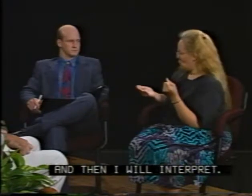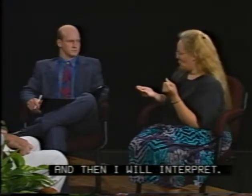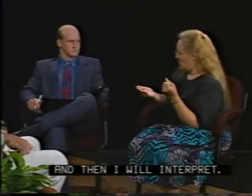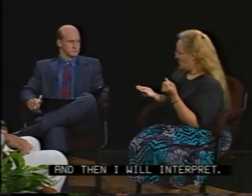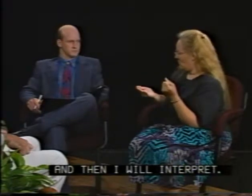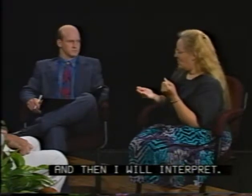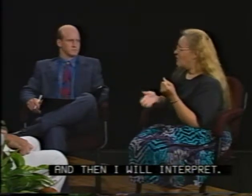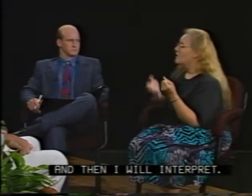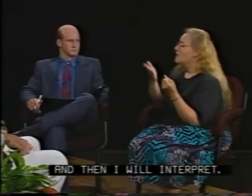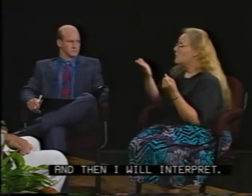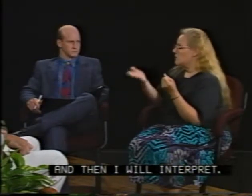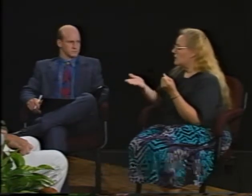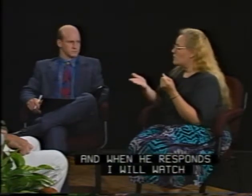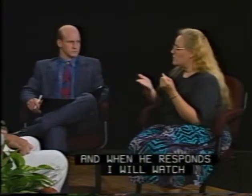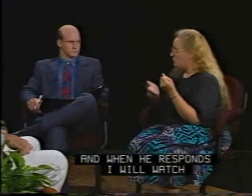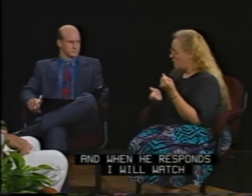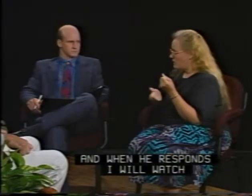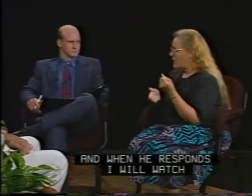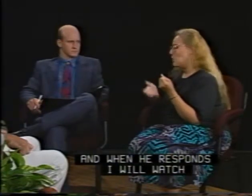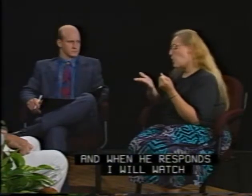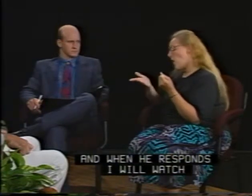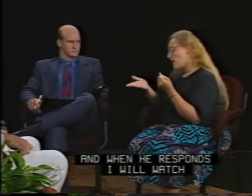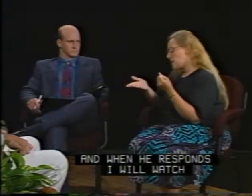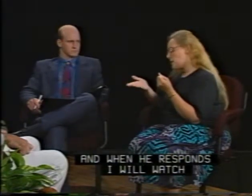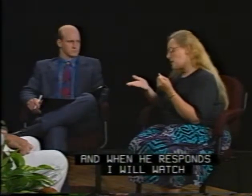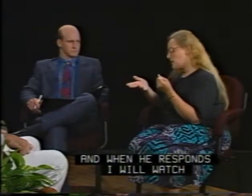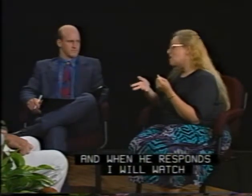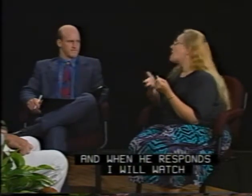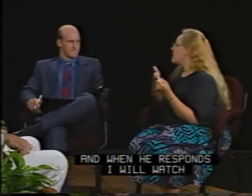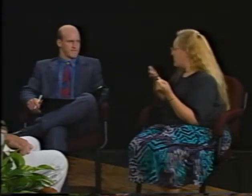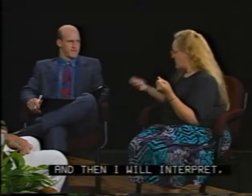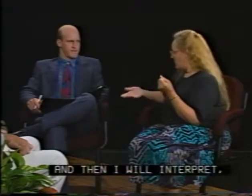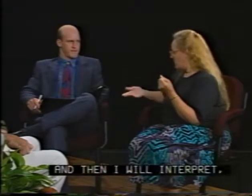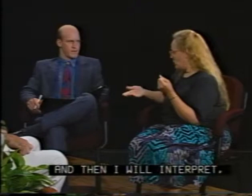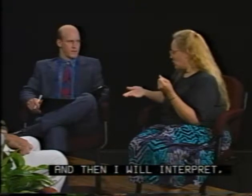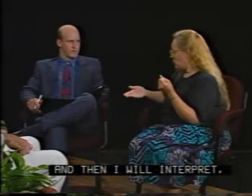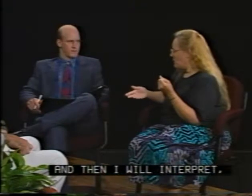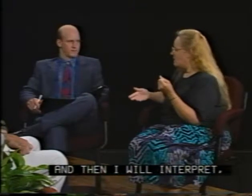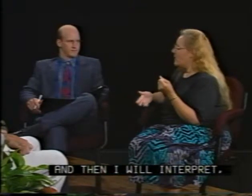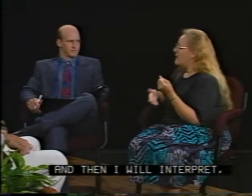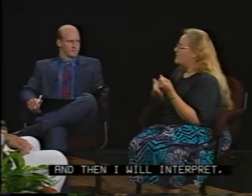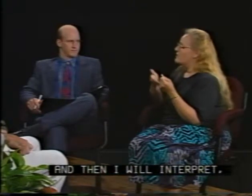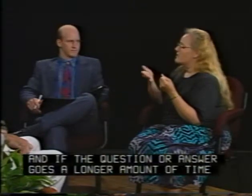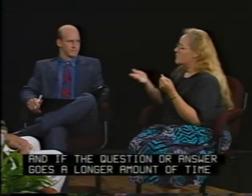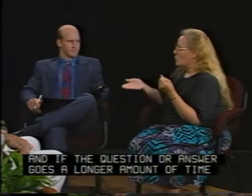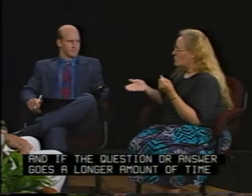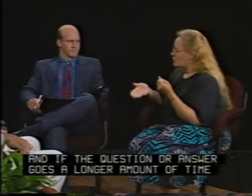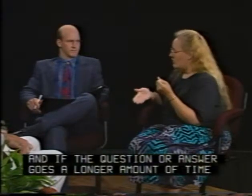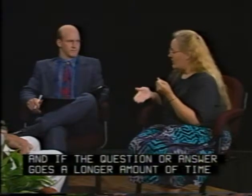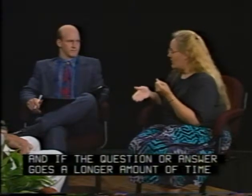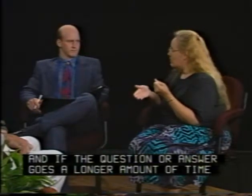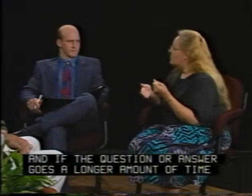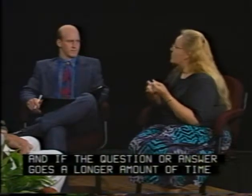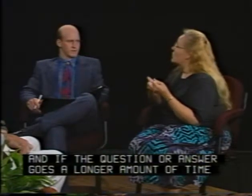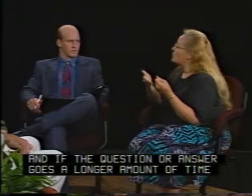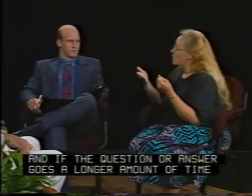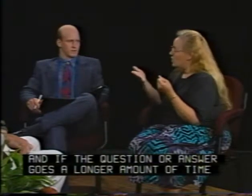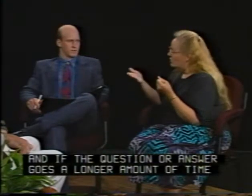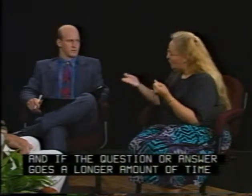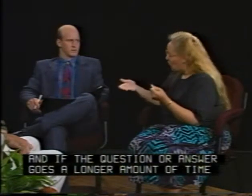interpret. And when he responds, I will watch, and then I will interpret. And if the question or answer goes a longer